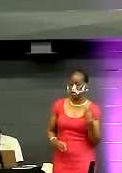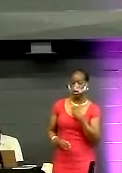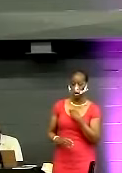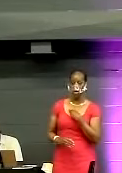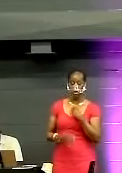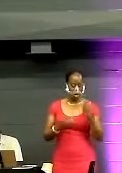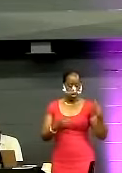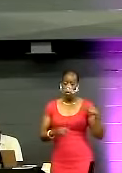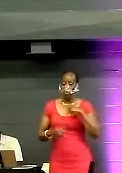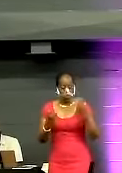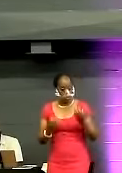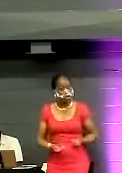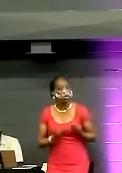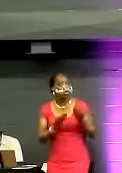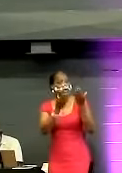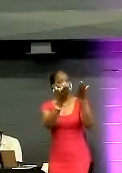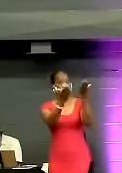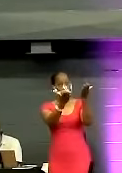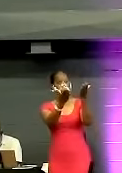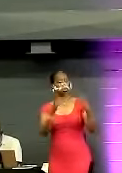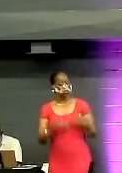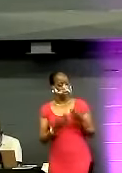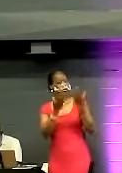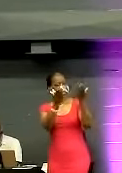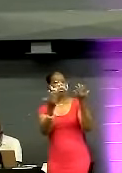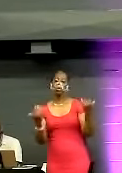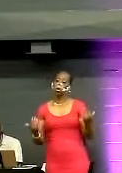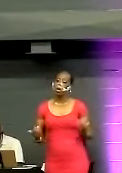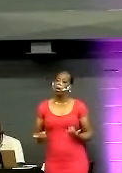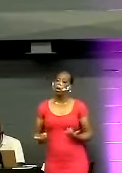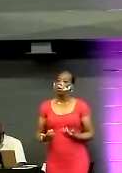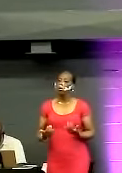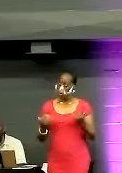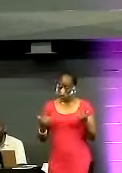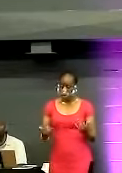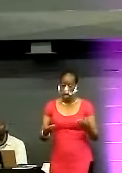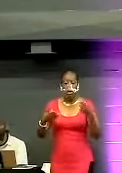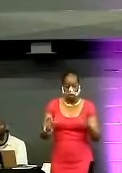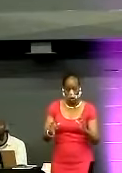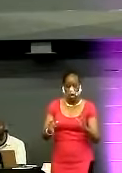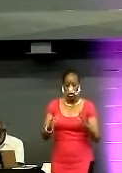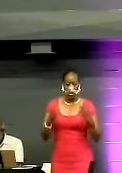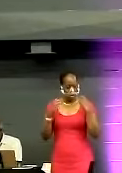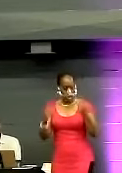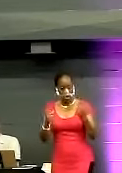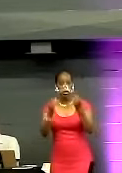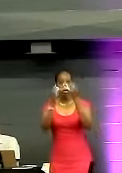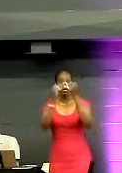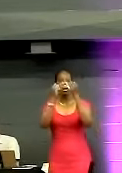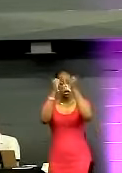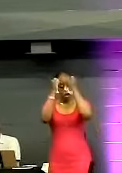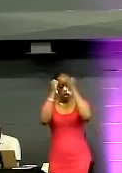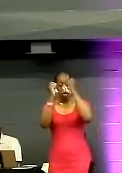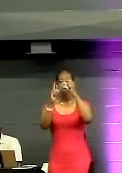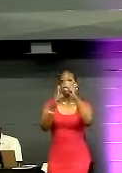you. We give them to you. So God, today, let the healing of the message lead families to reconcile.